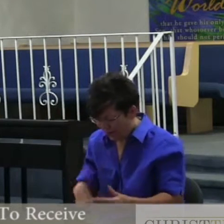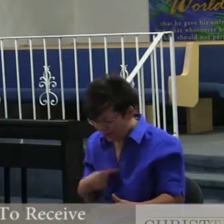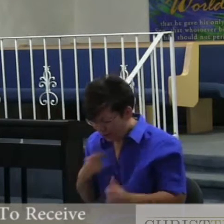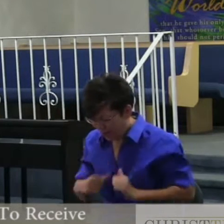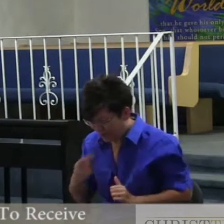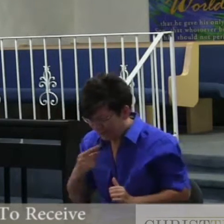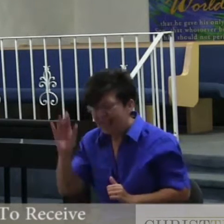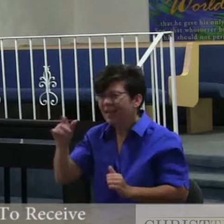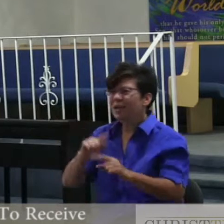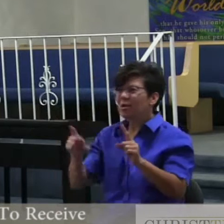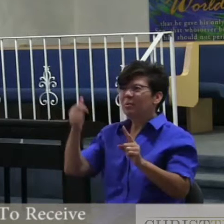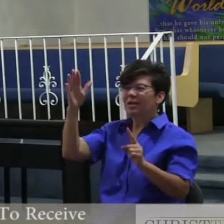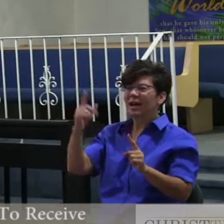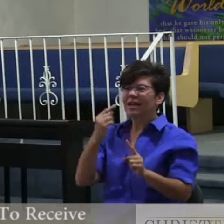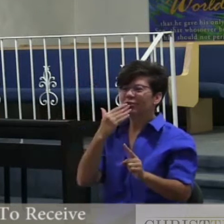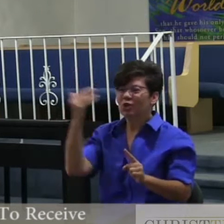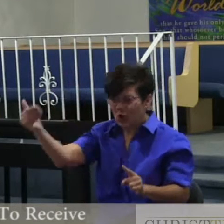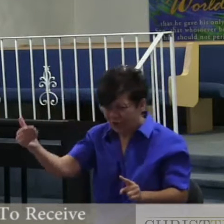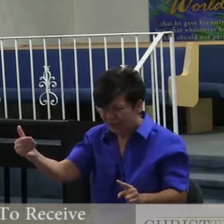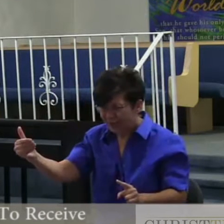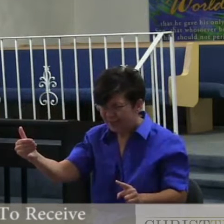But God is good.